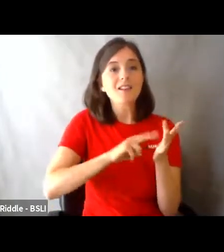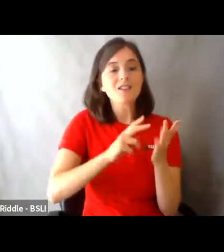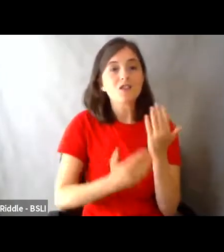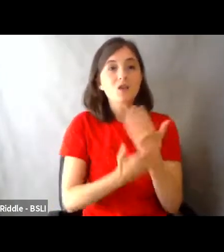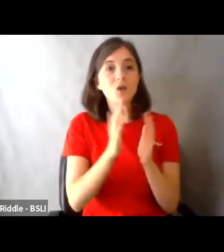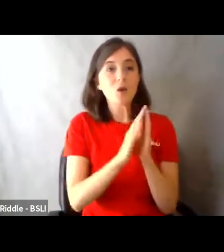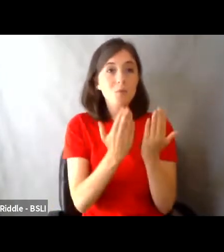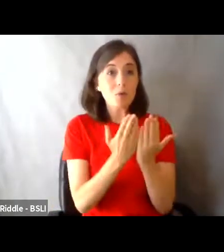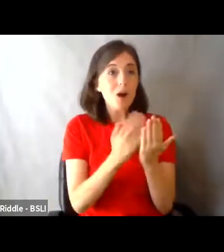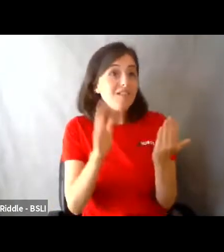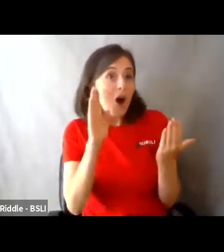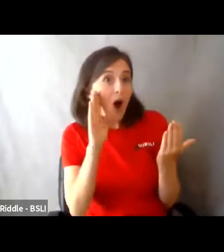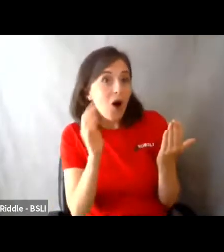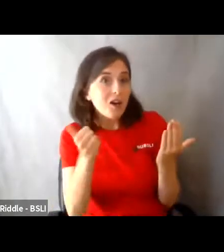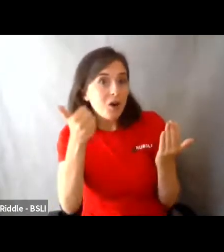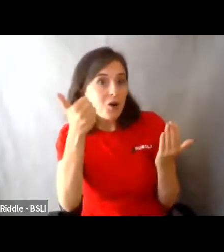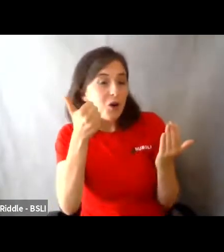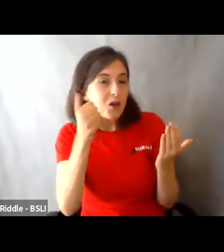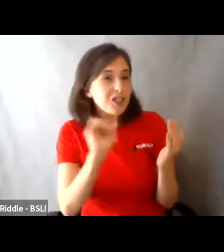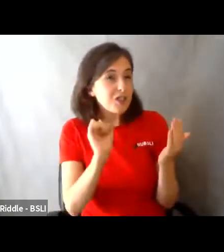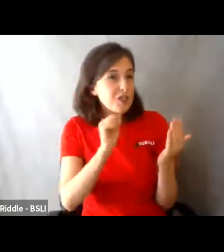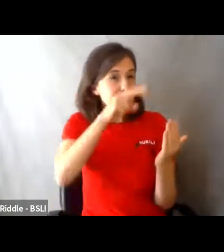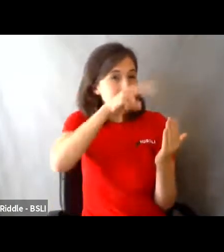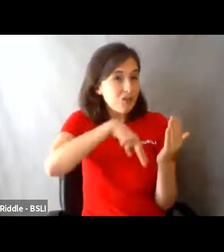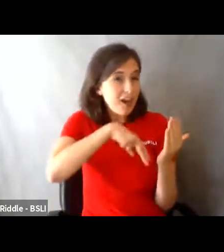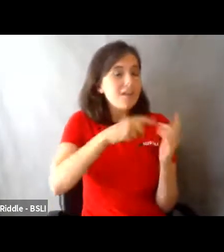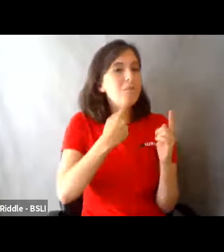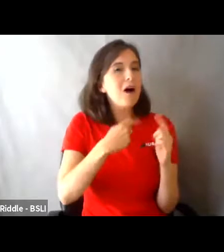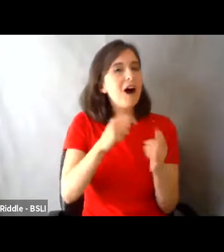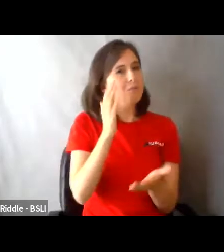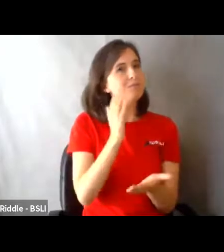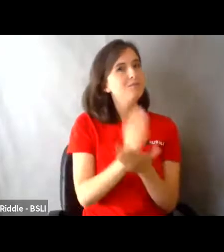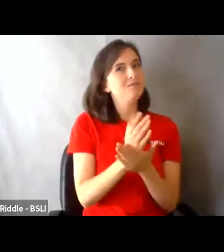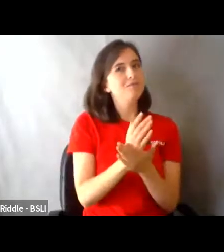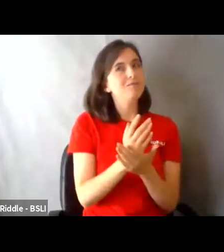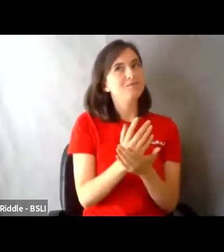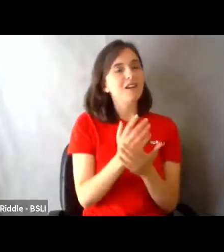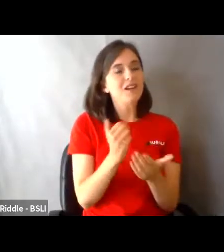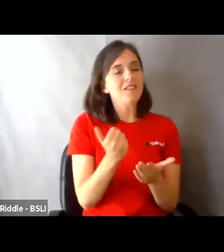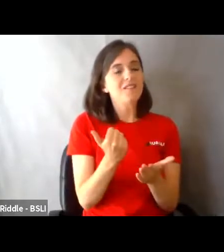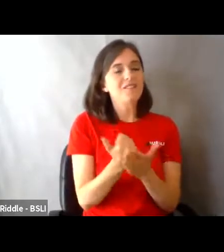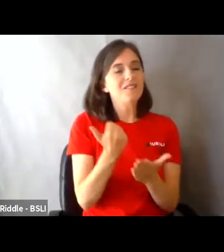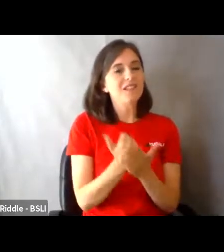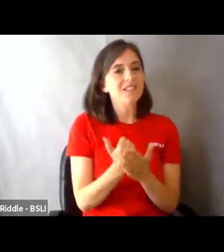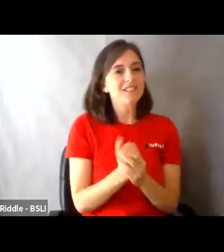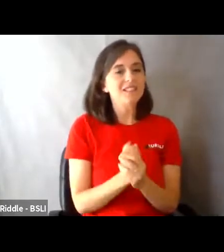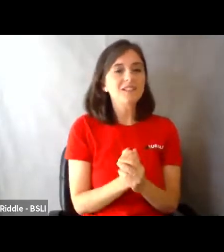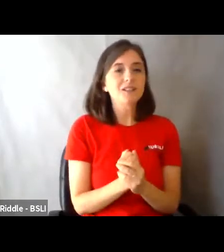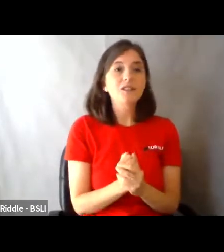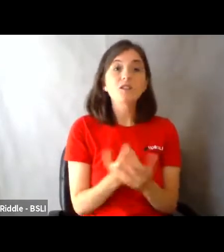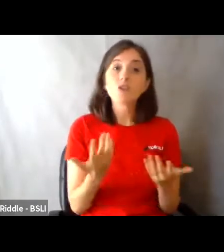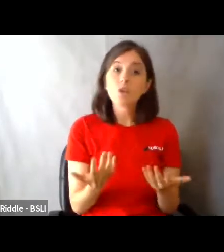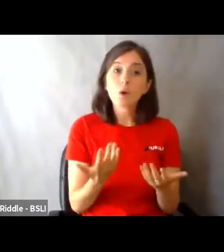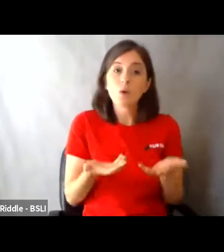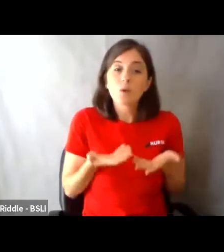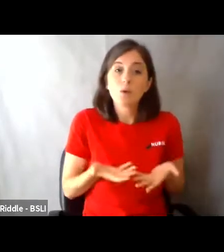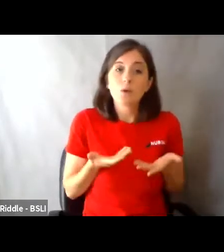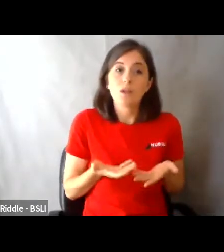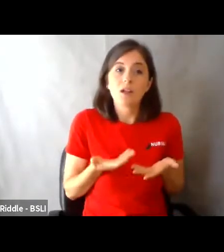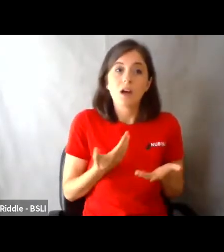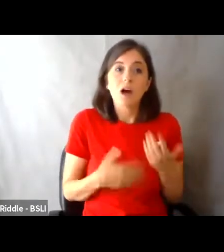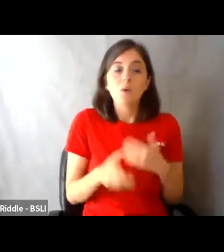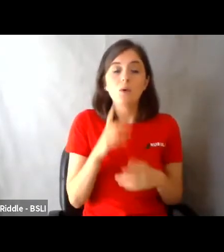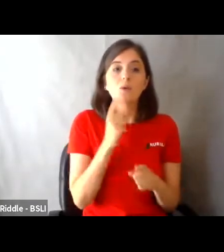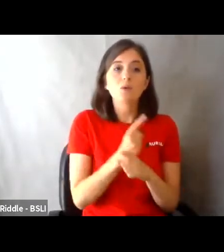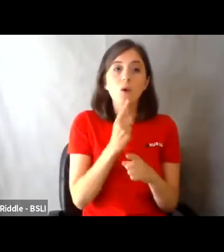excellent, though I haven't had a chance to read it, but judging from her previous output, it's brilliant. So today I really want to talk about